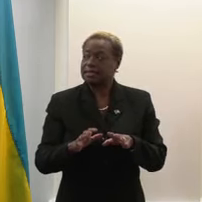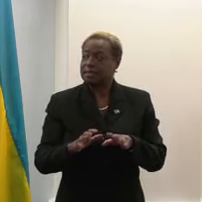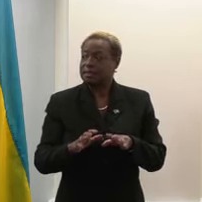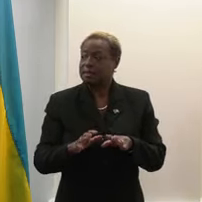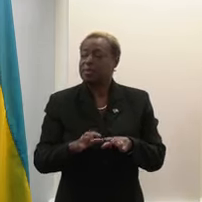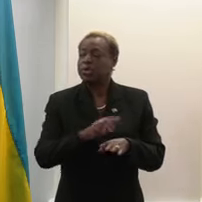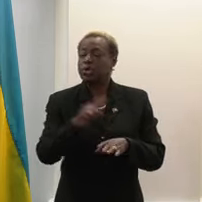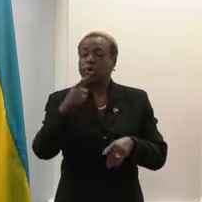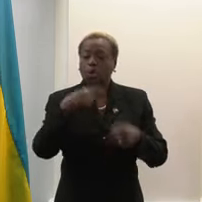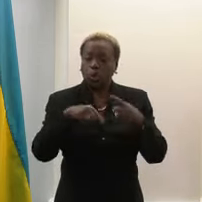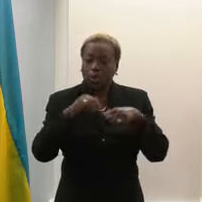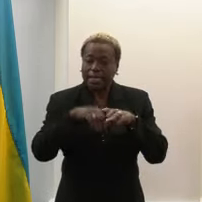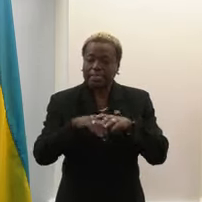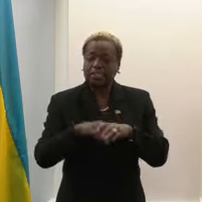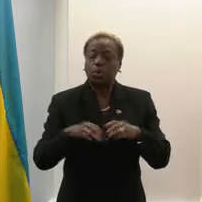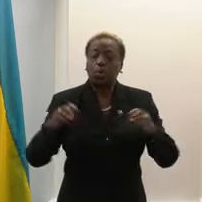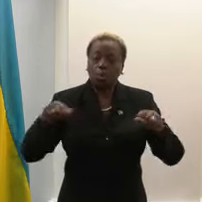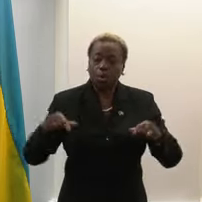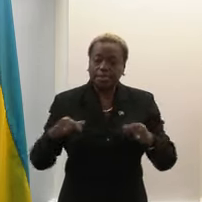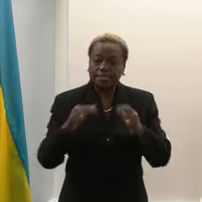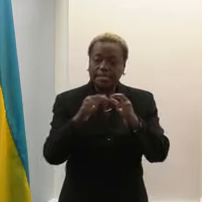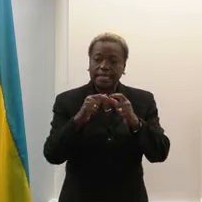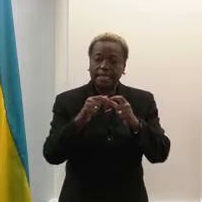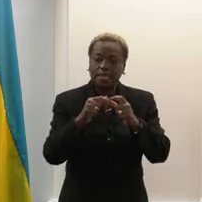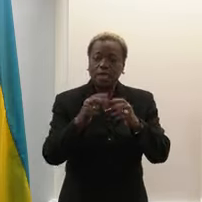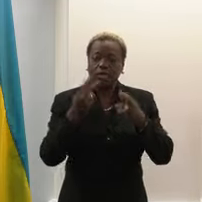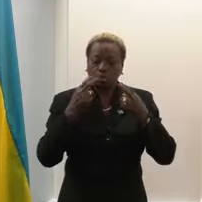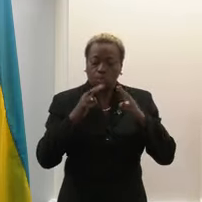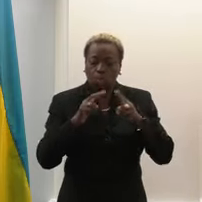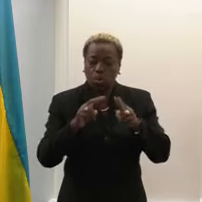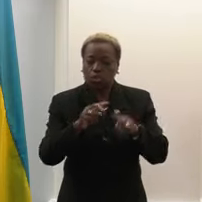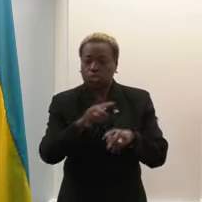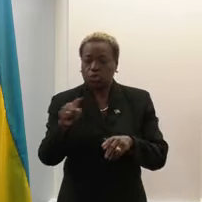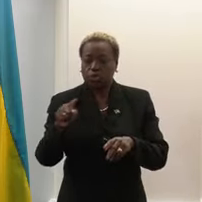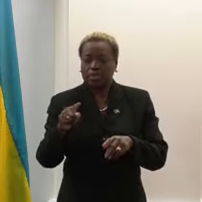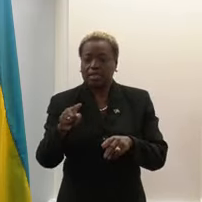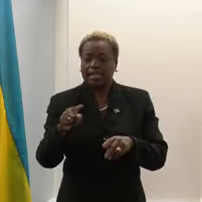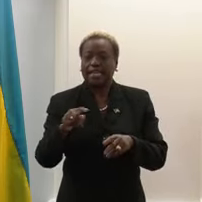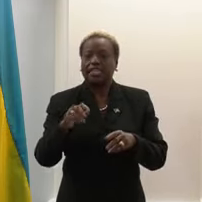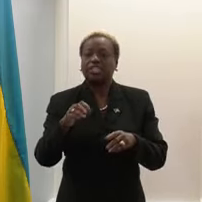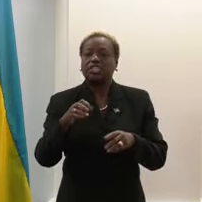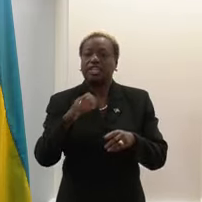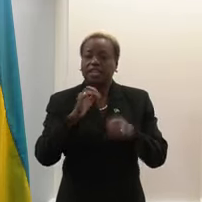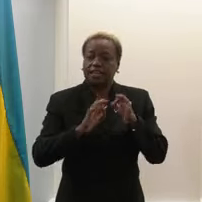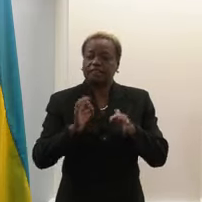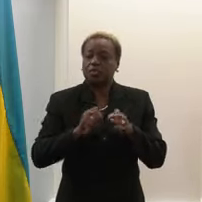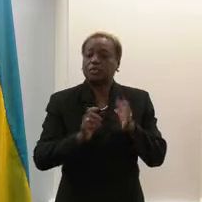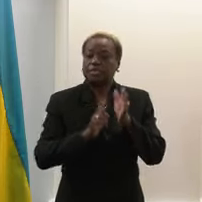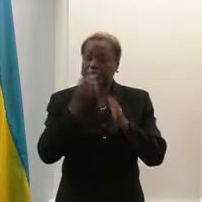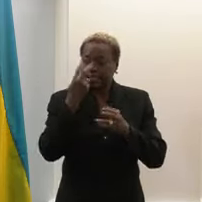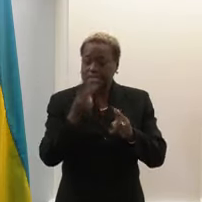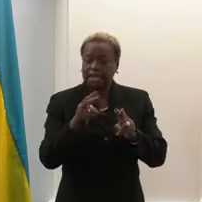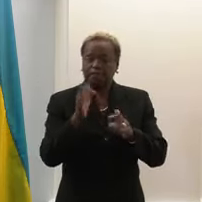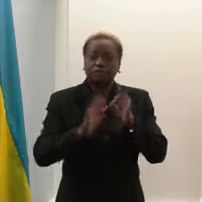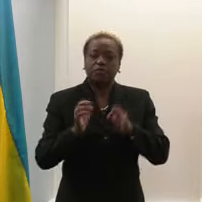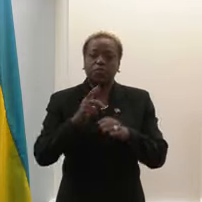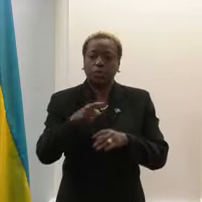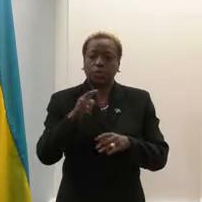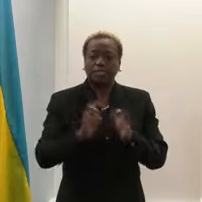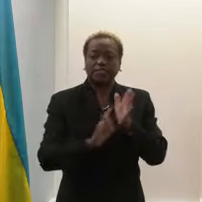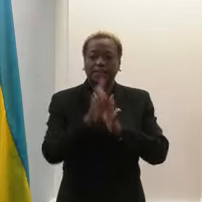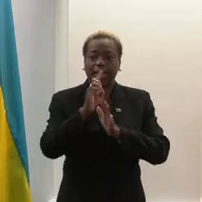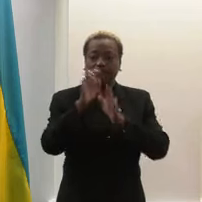is to monitor you in the event you develop symptoms, and at that point, we will need to test. So